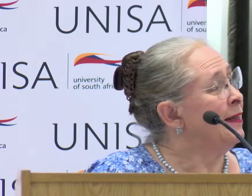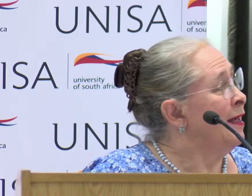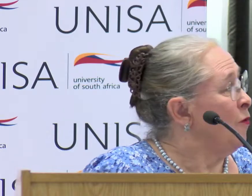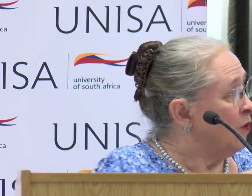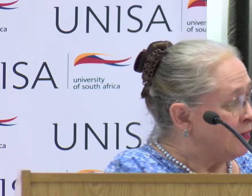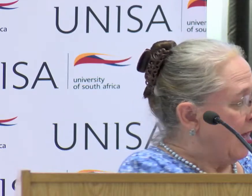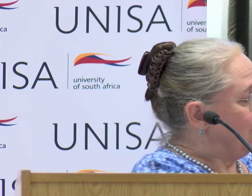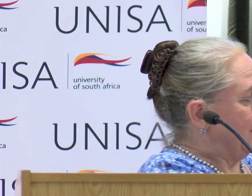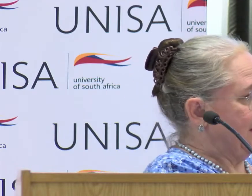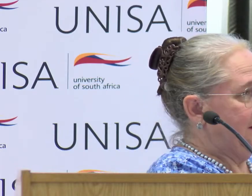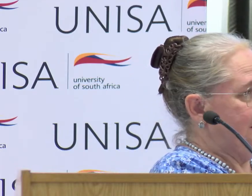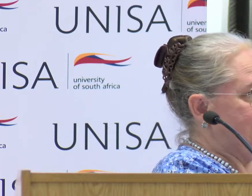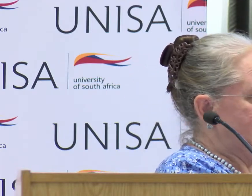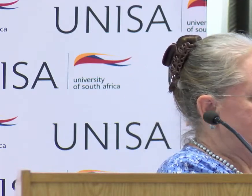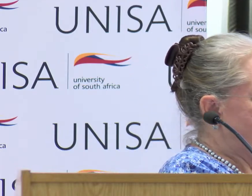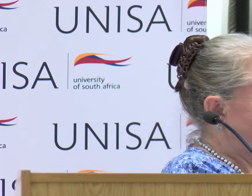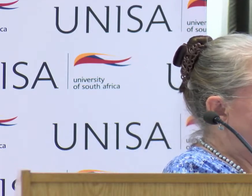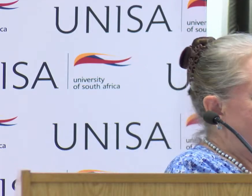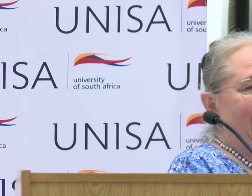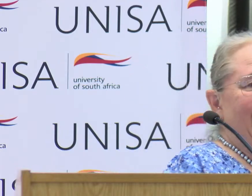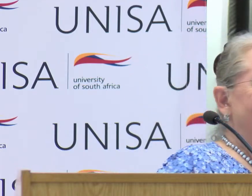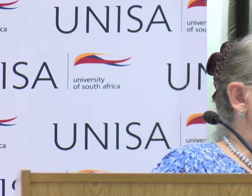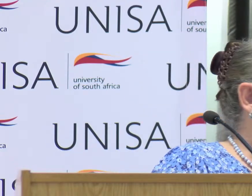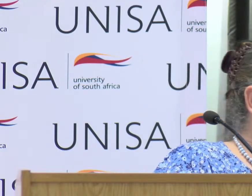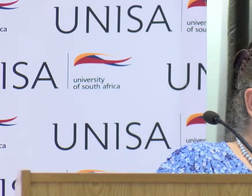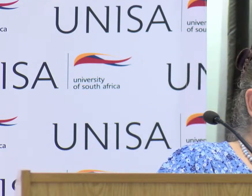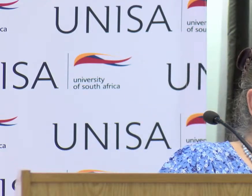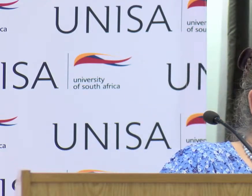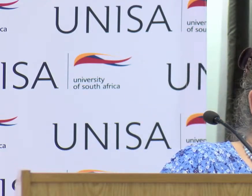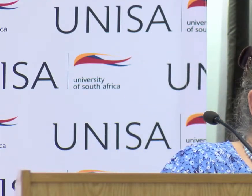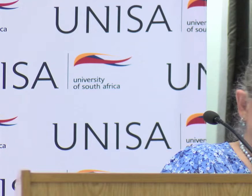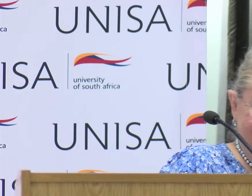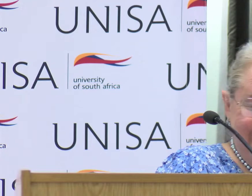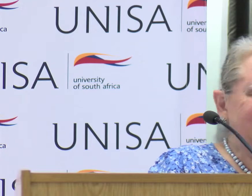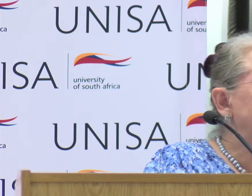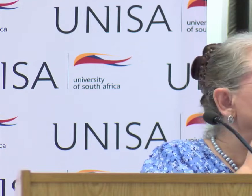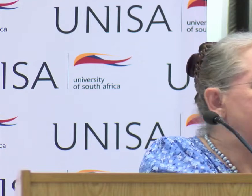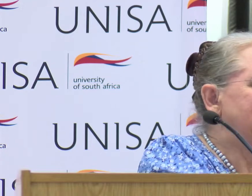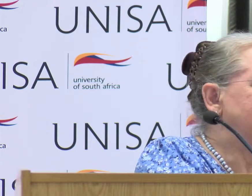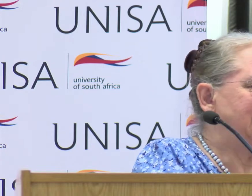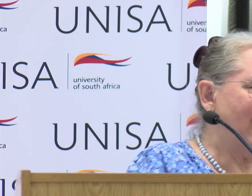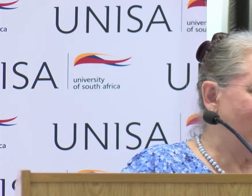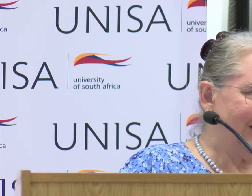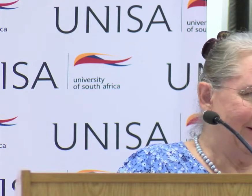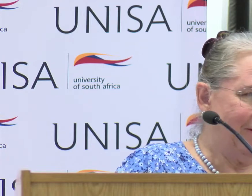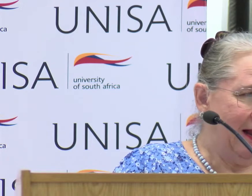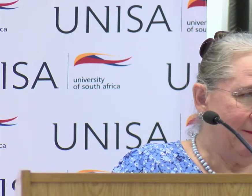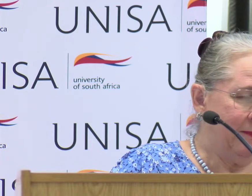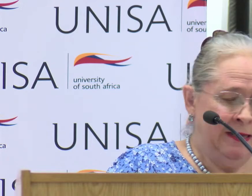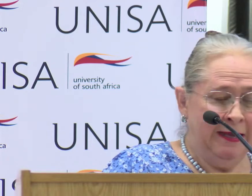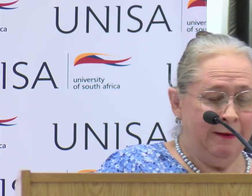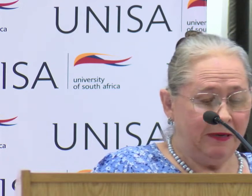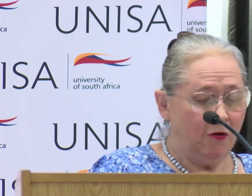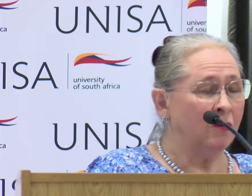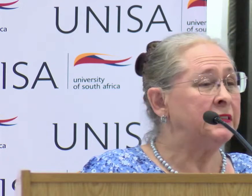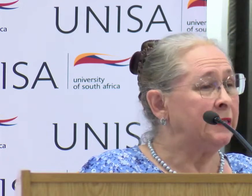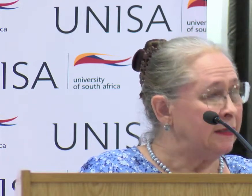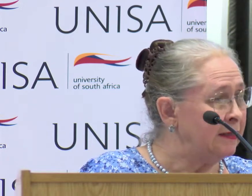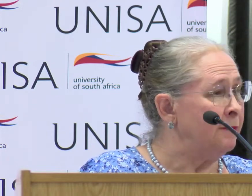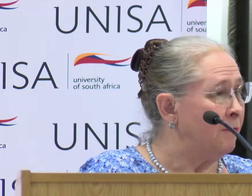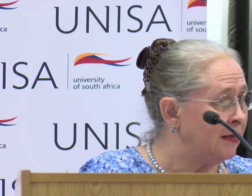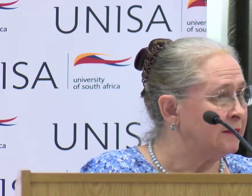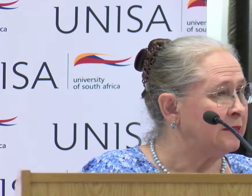and without reading, the deaf speech don't develop